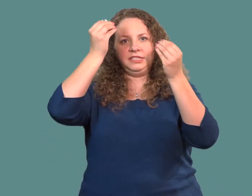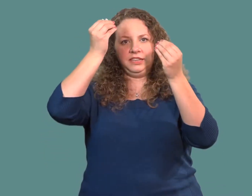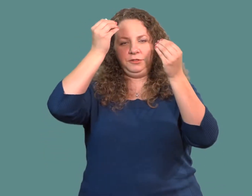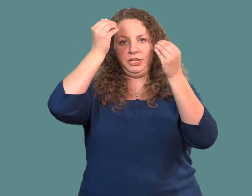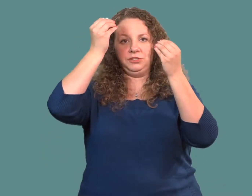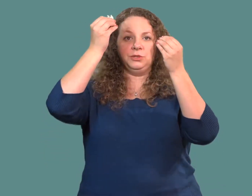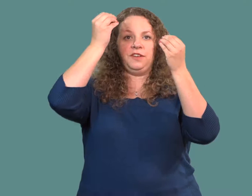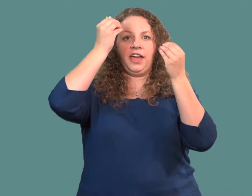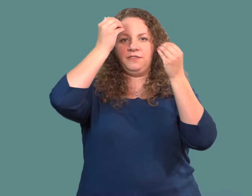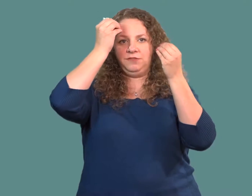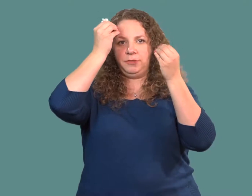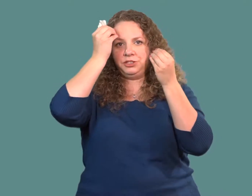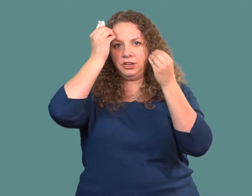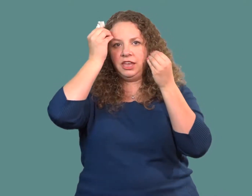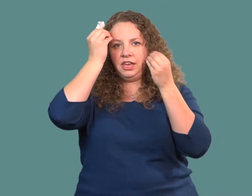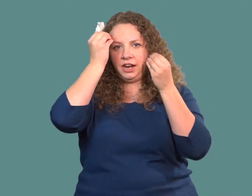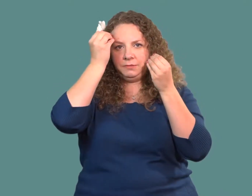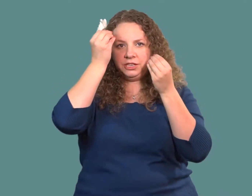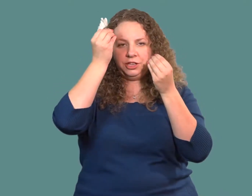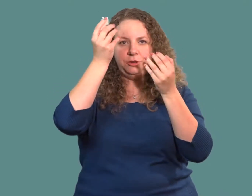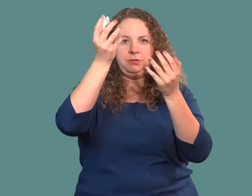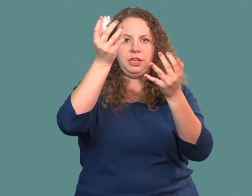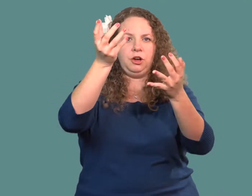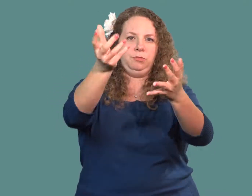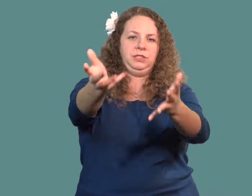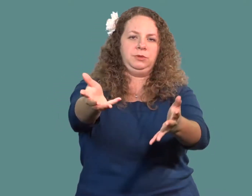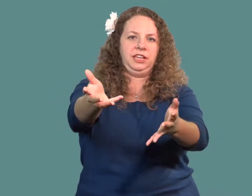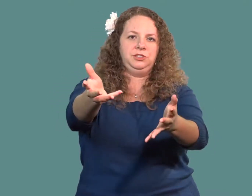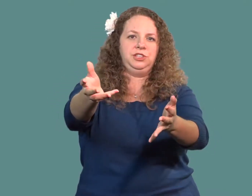the information. So if I have the information and I'm telling you, it opens when it gets to you.